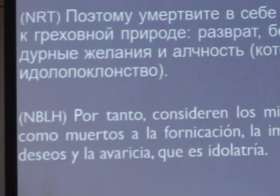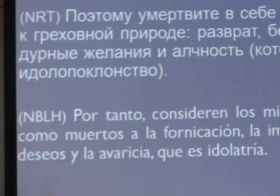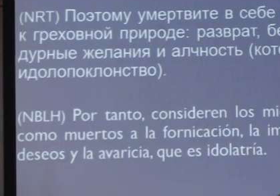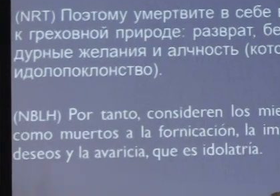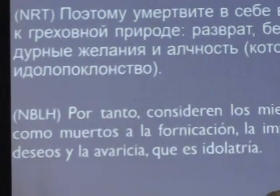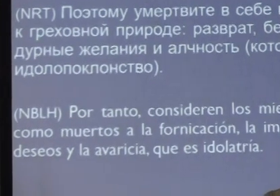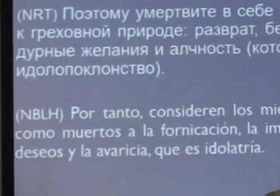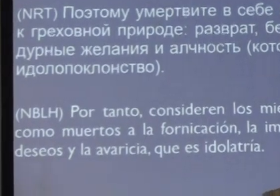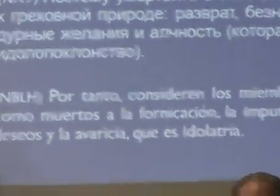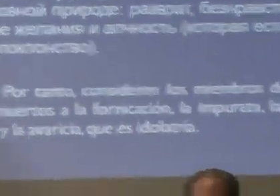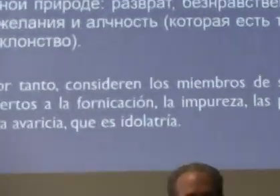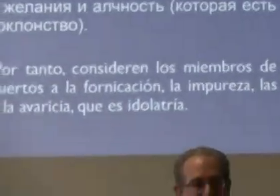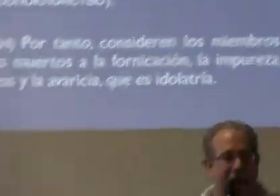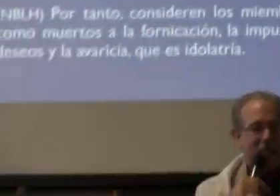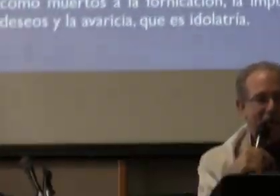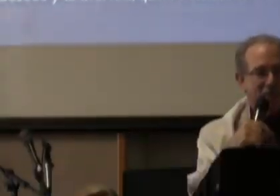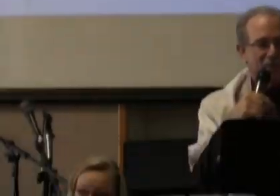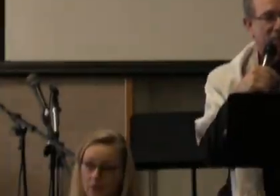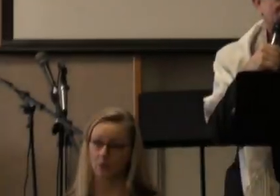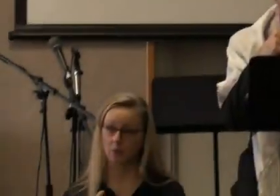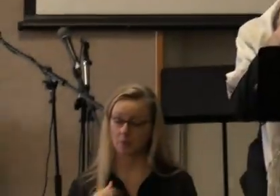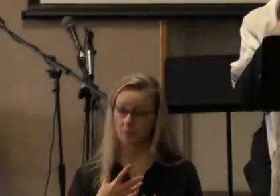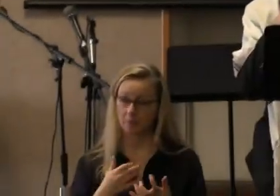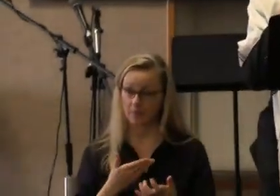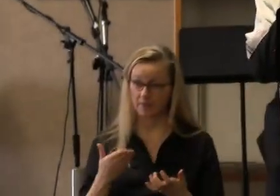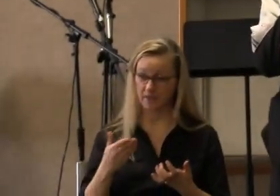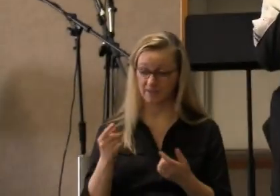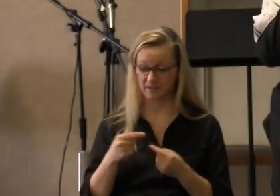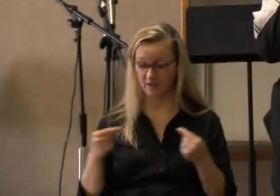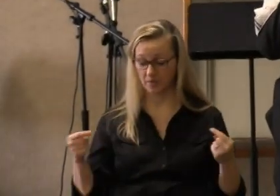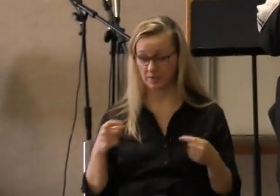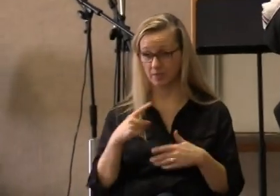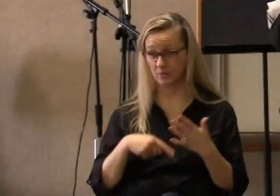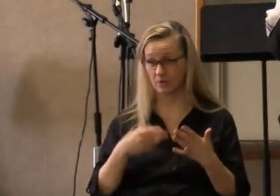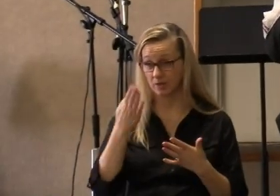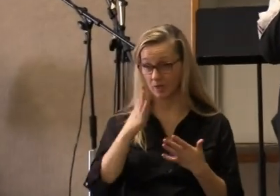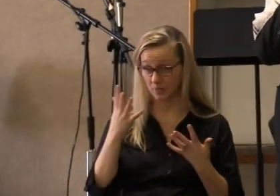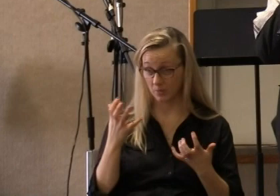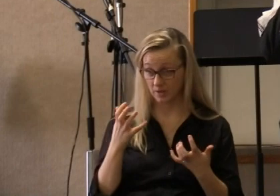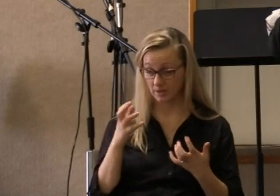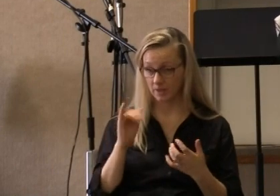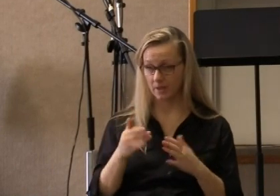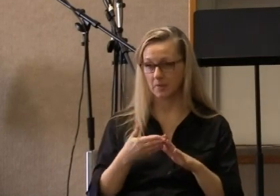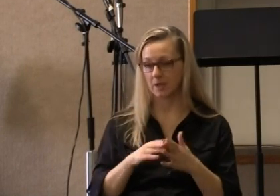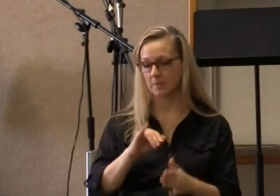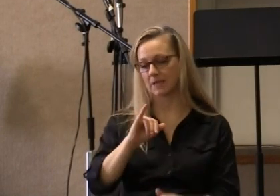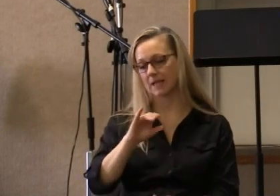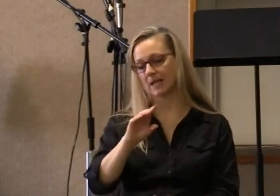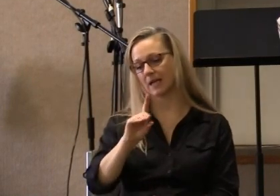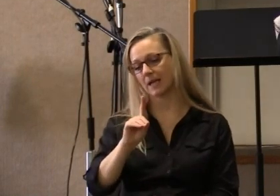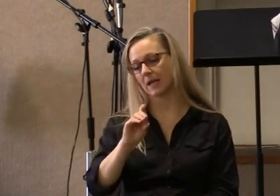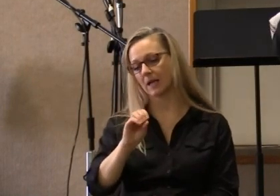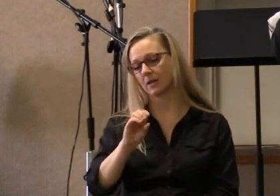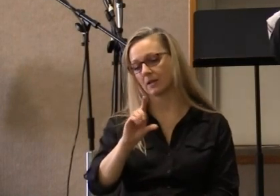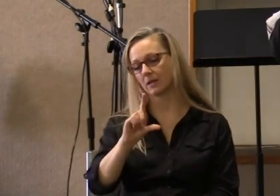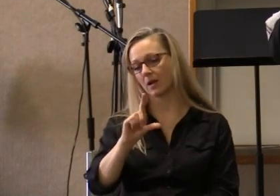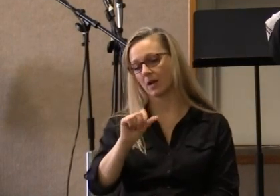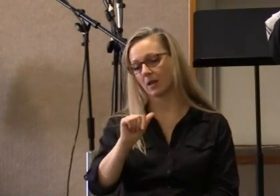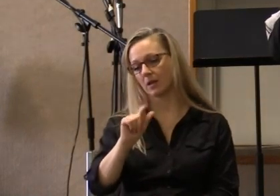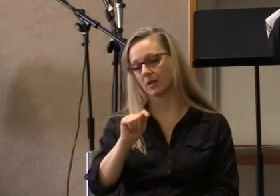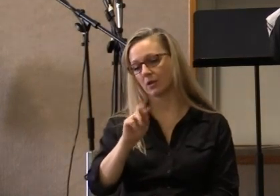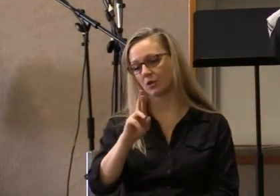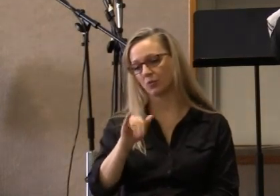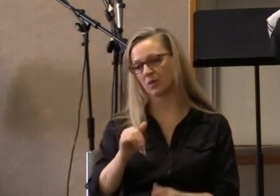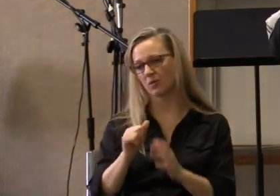When we want things contrary to what God wants, that's idolatry. For the most part, we're happiest when